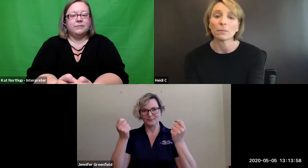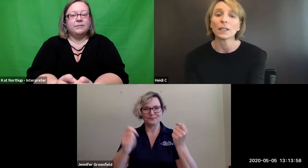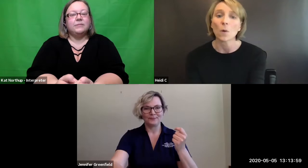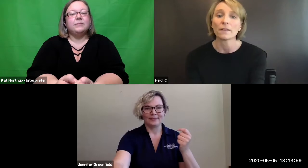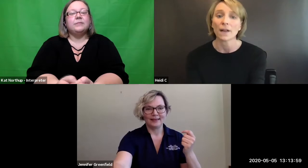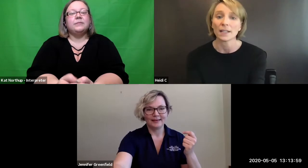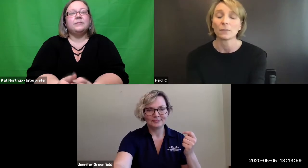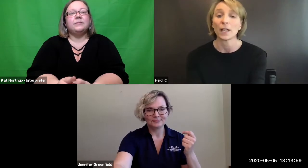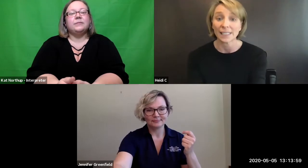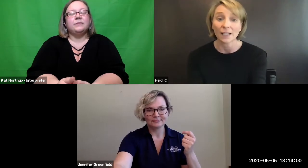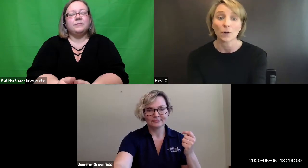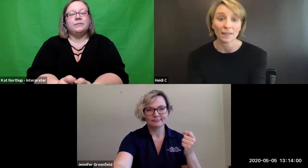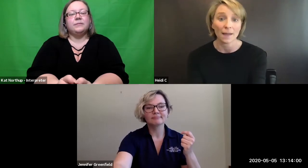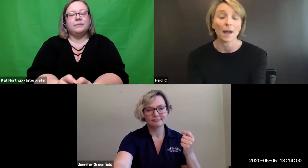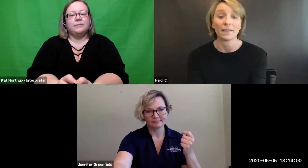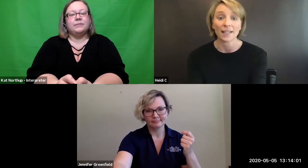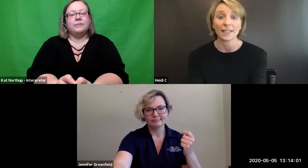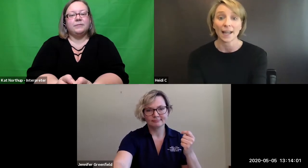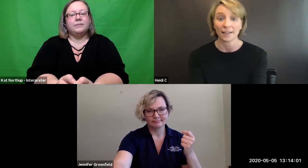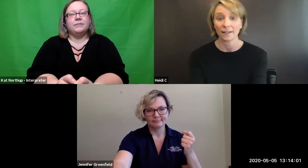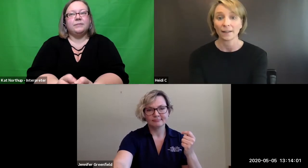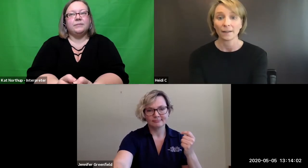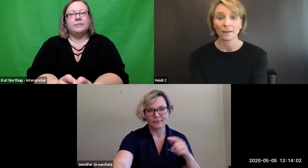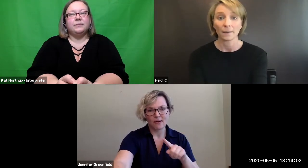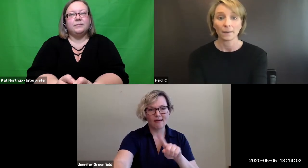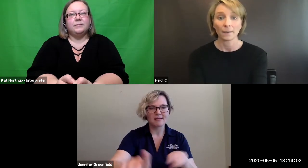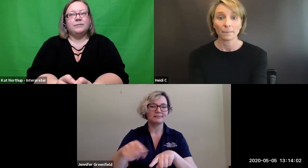we really want to find a way to celebrate them on that day.